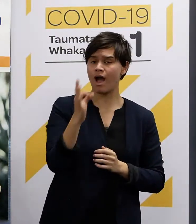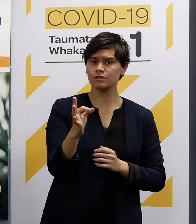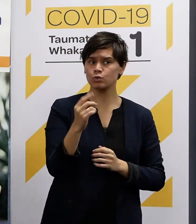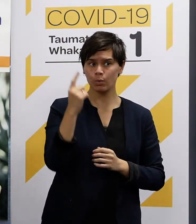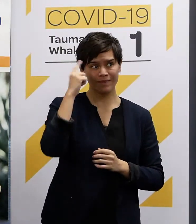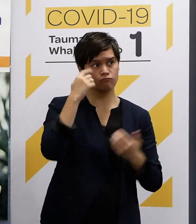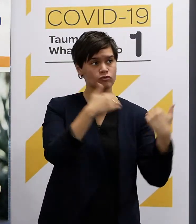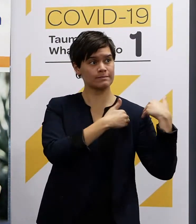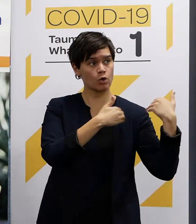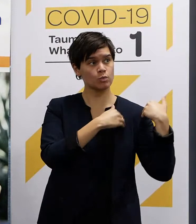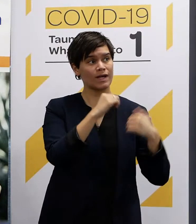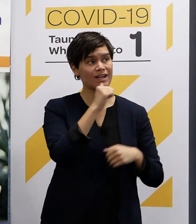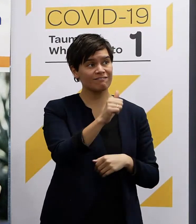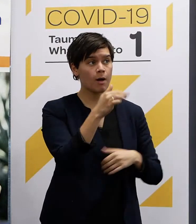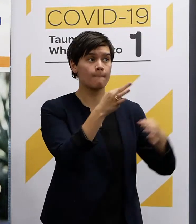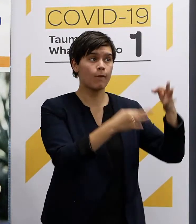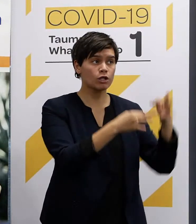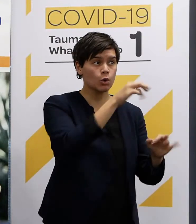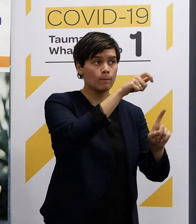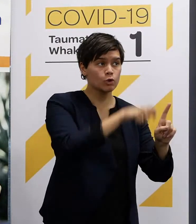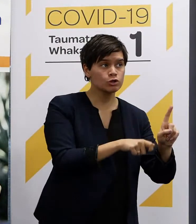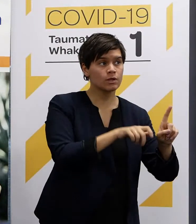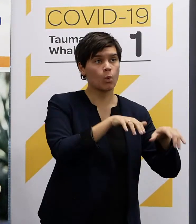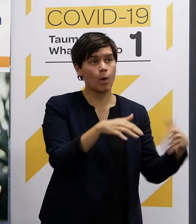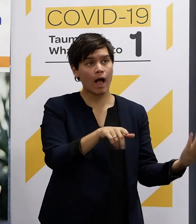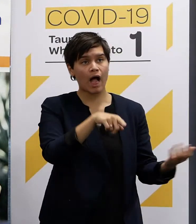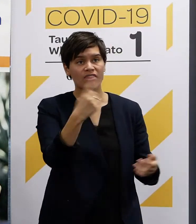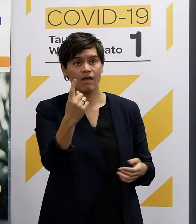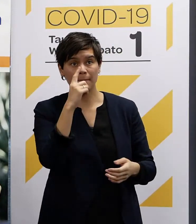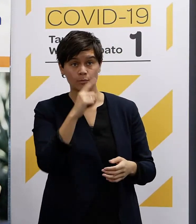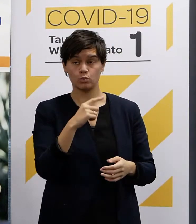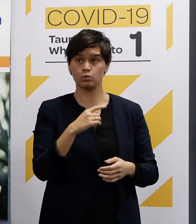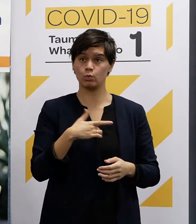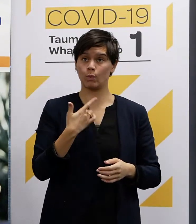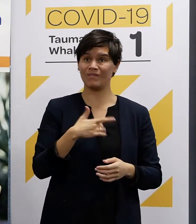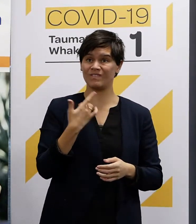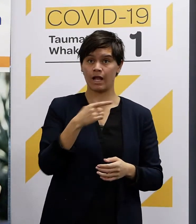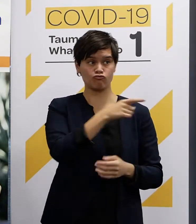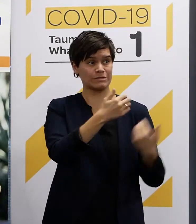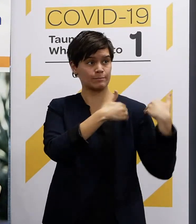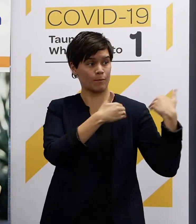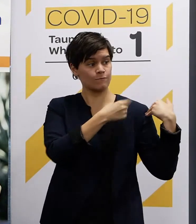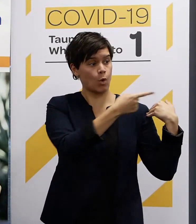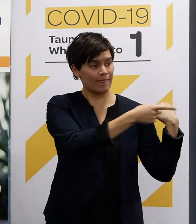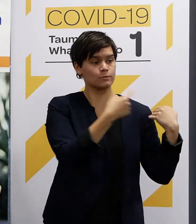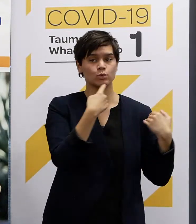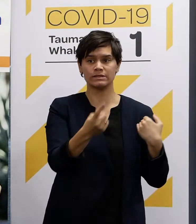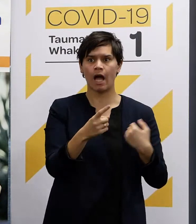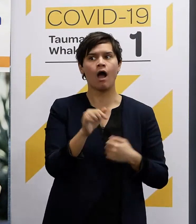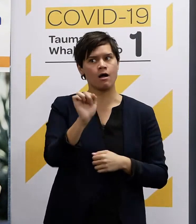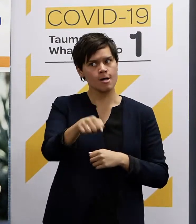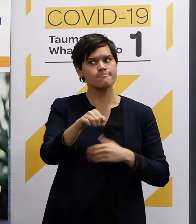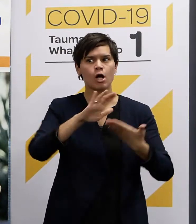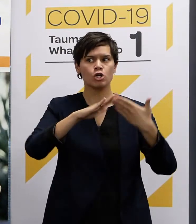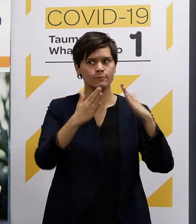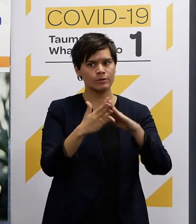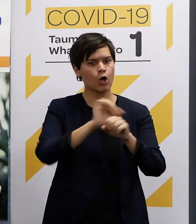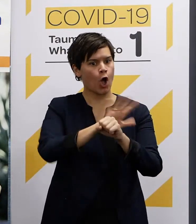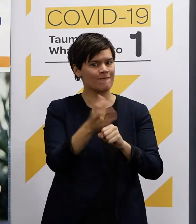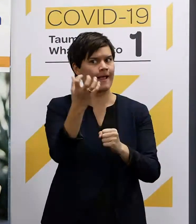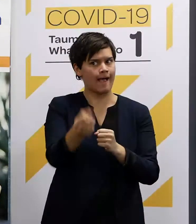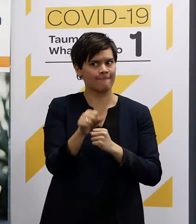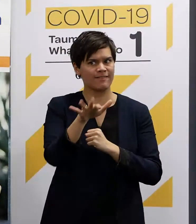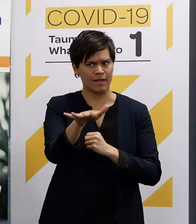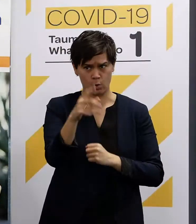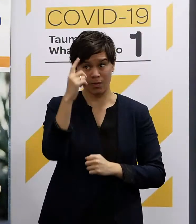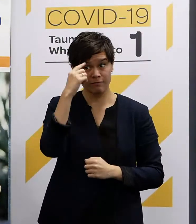or people in general to come out and say that COVID is likely in the community now? Well, I don't want to comment on that. What